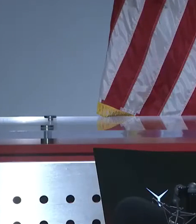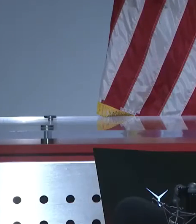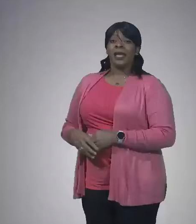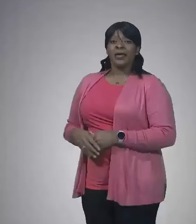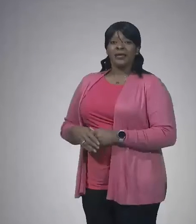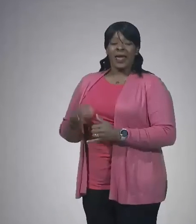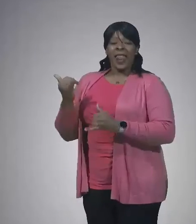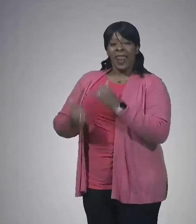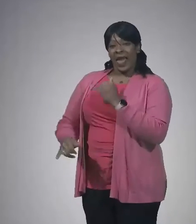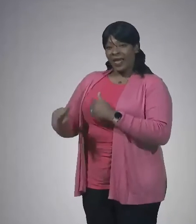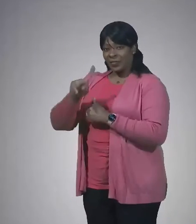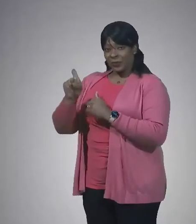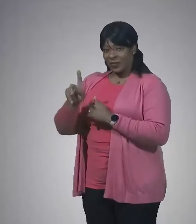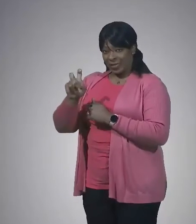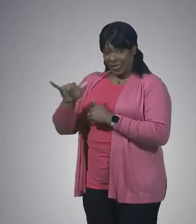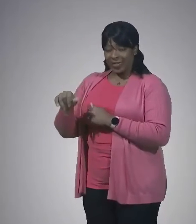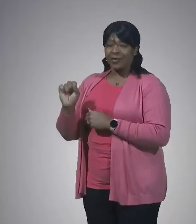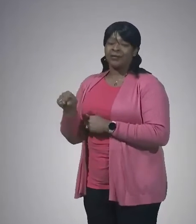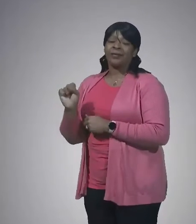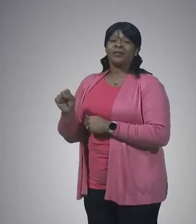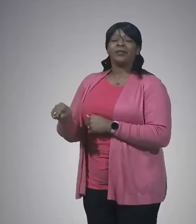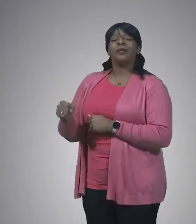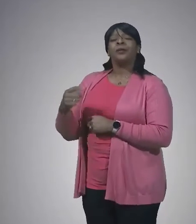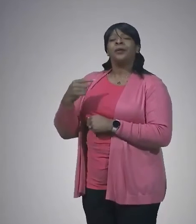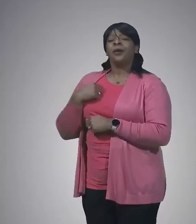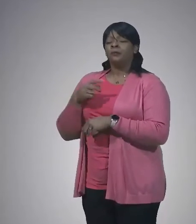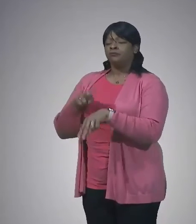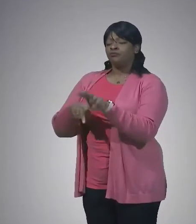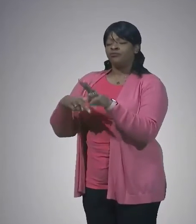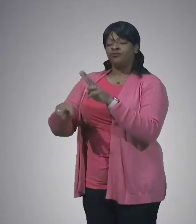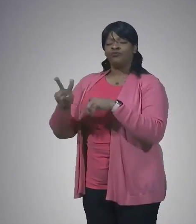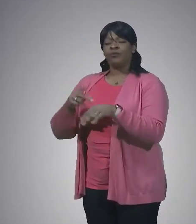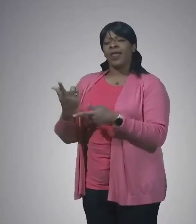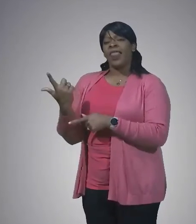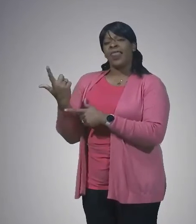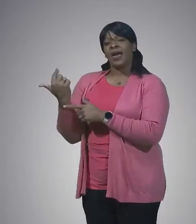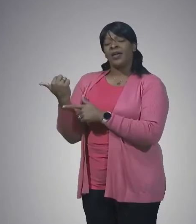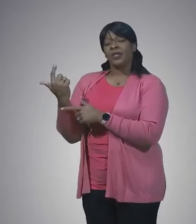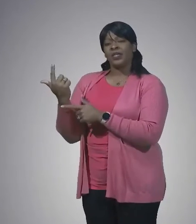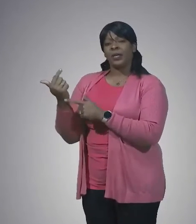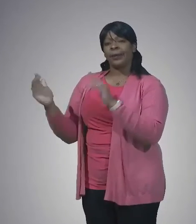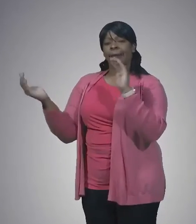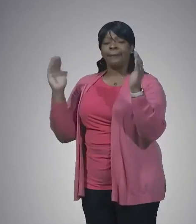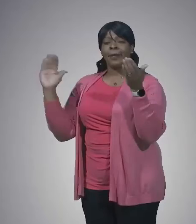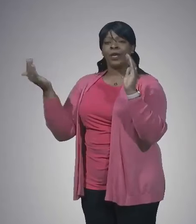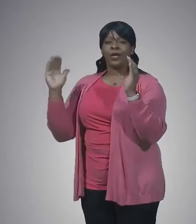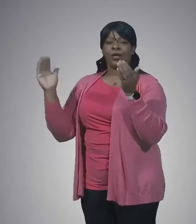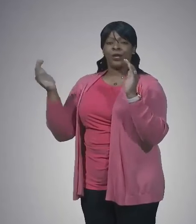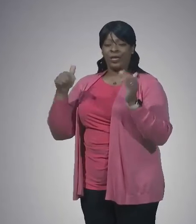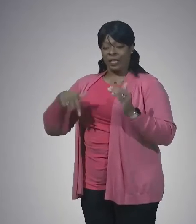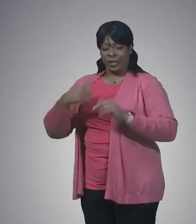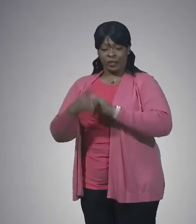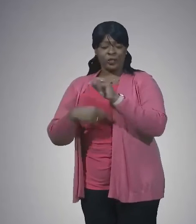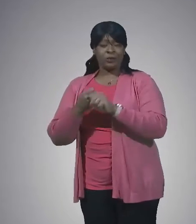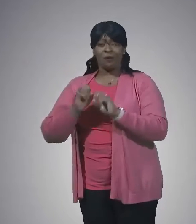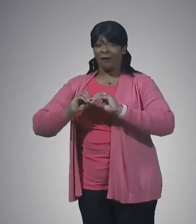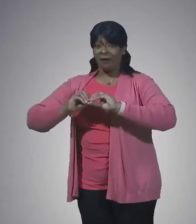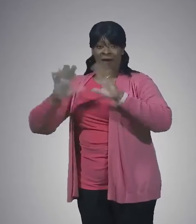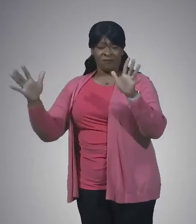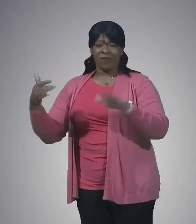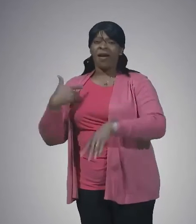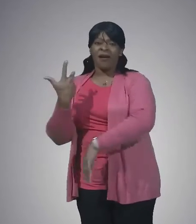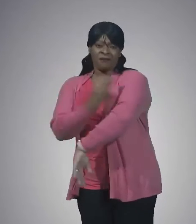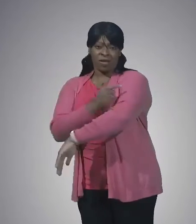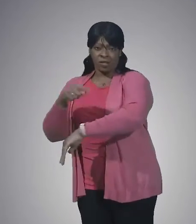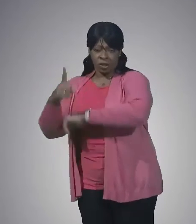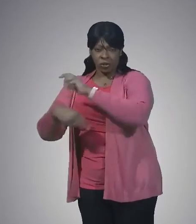question. I was looking at last year and kind of comparing it to this year, which obviously we've had vaccines this